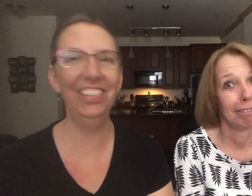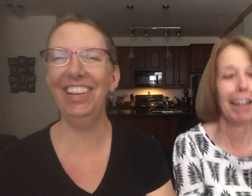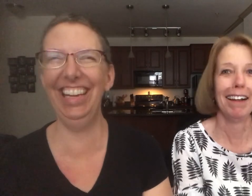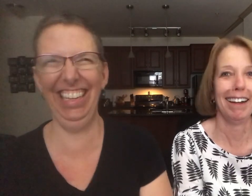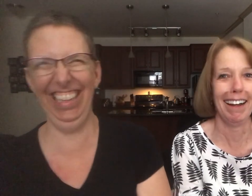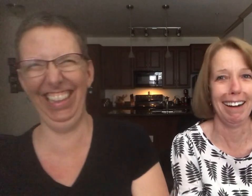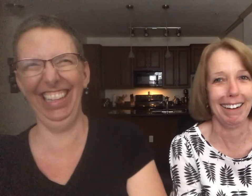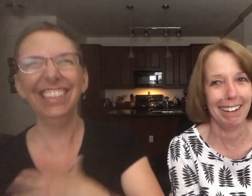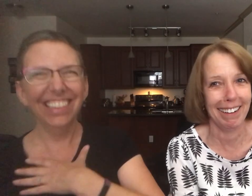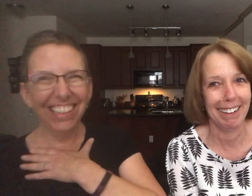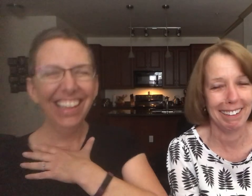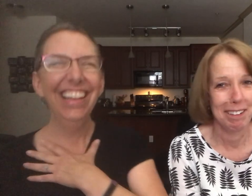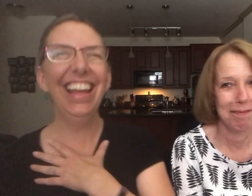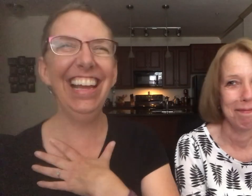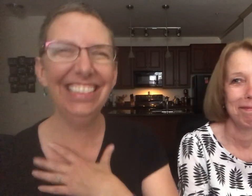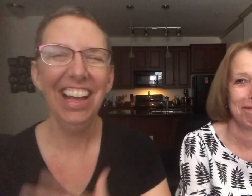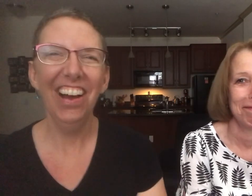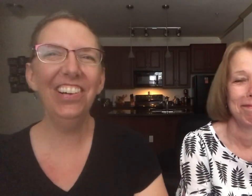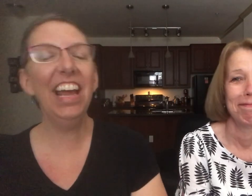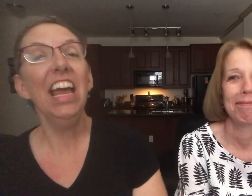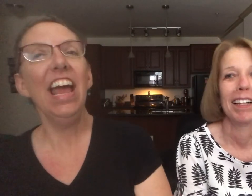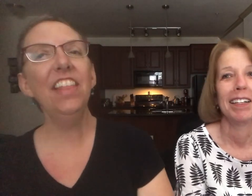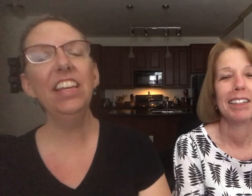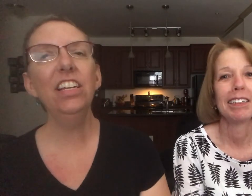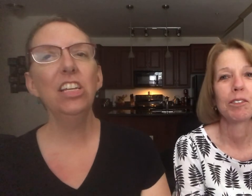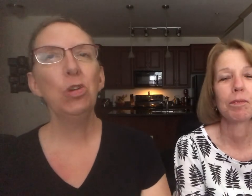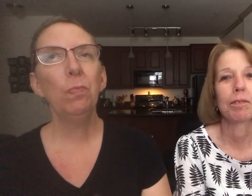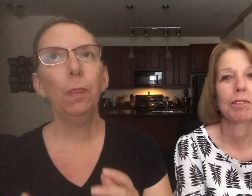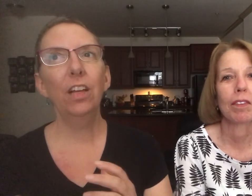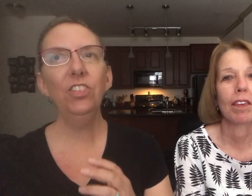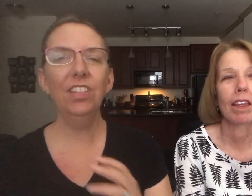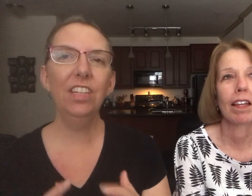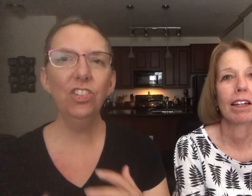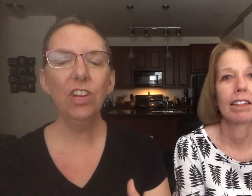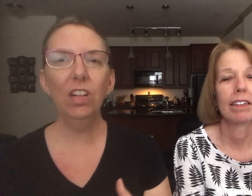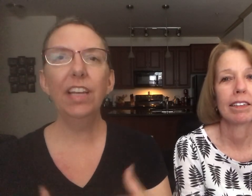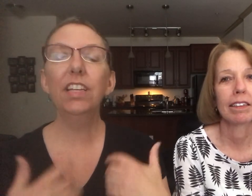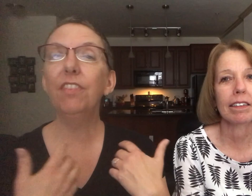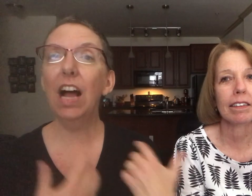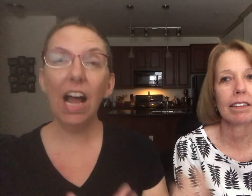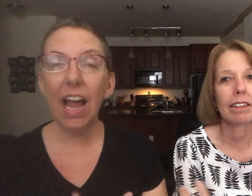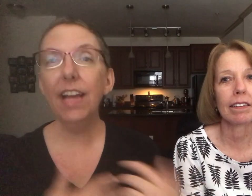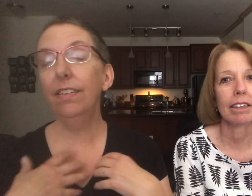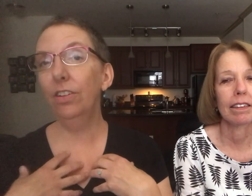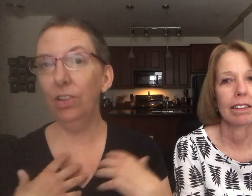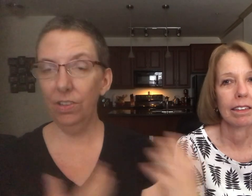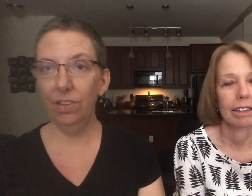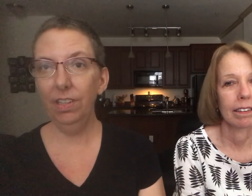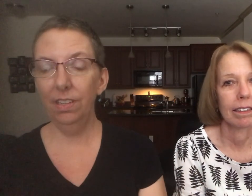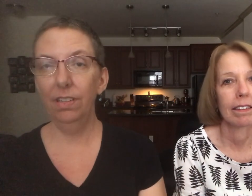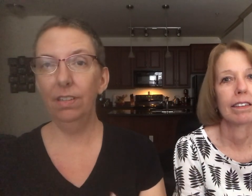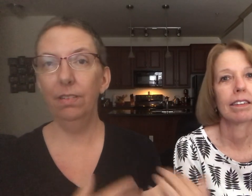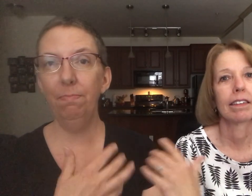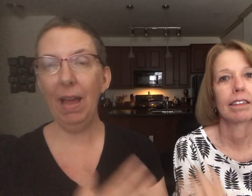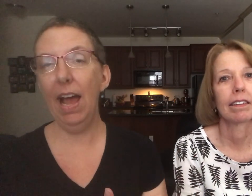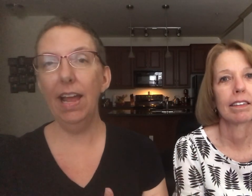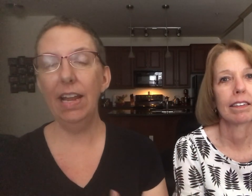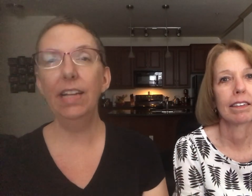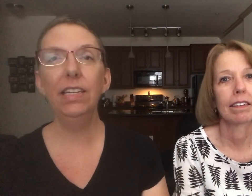Very good. Thanks. Okay. And then just in general, like if I heard Pat and I didn't